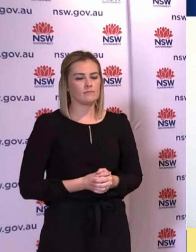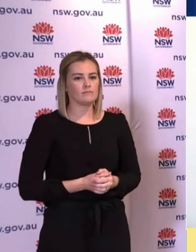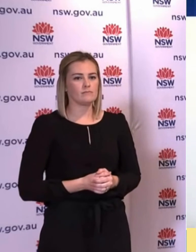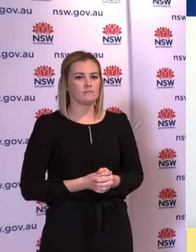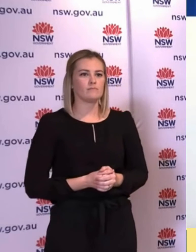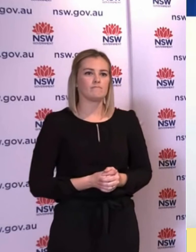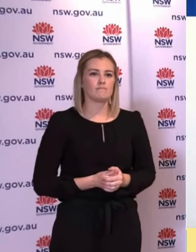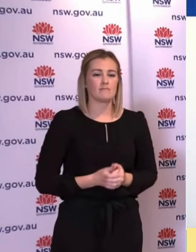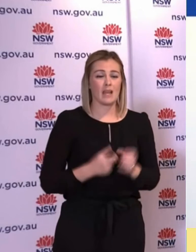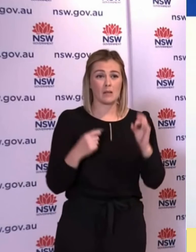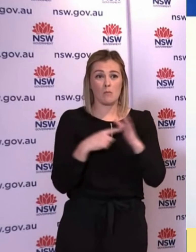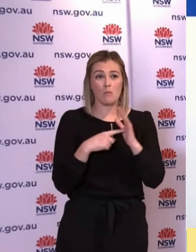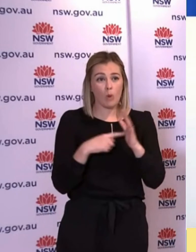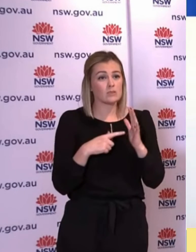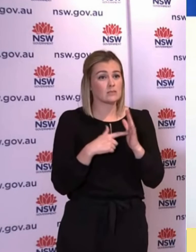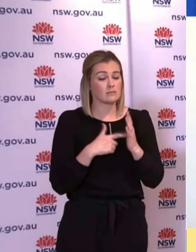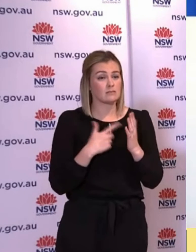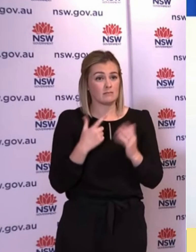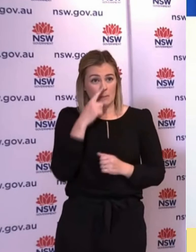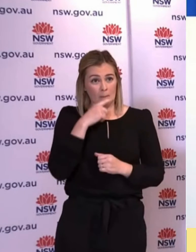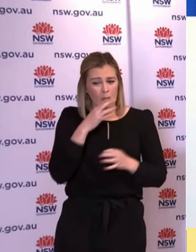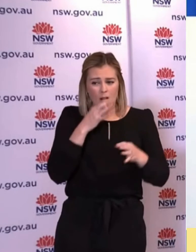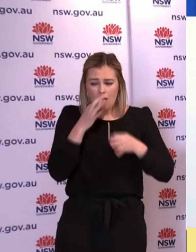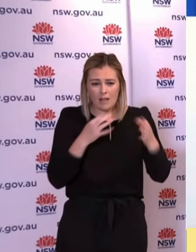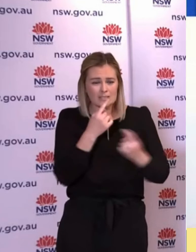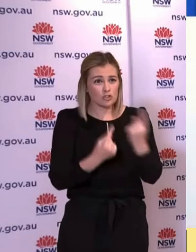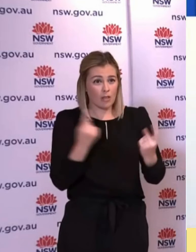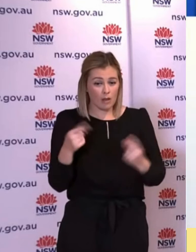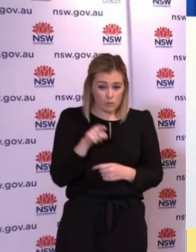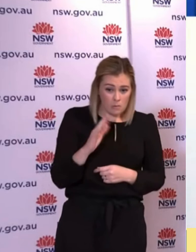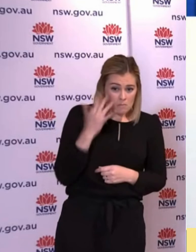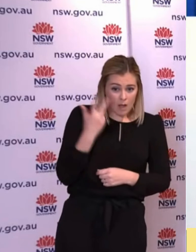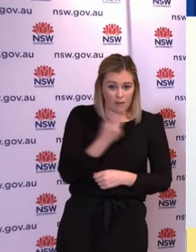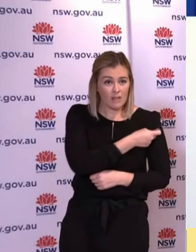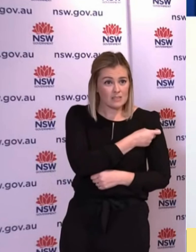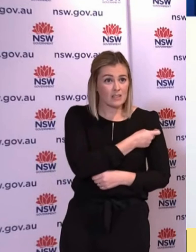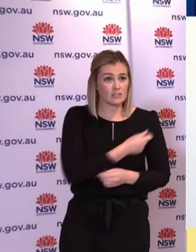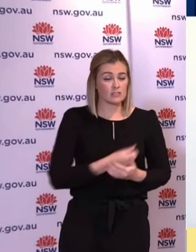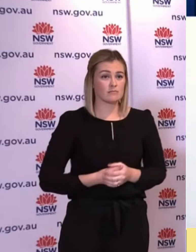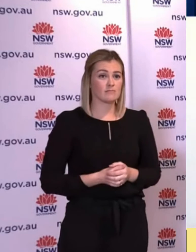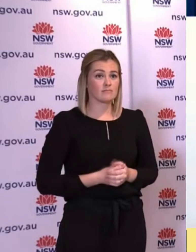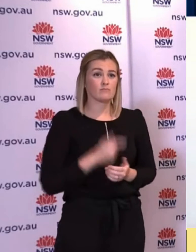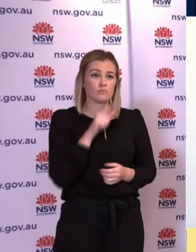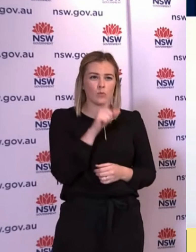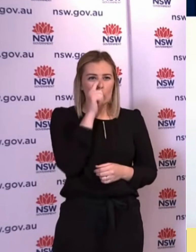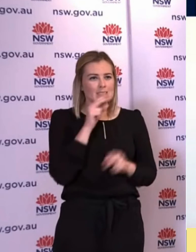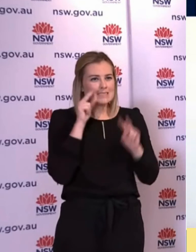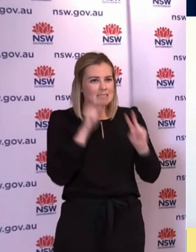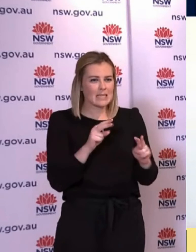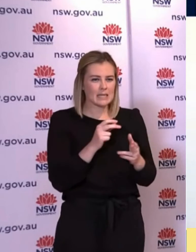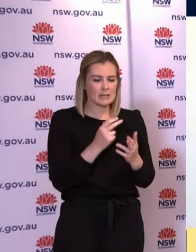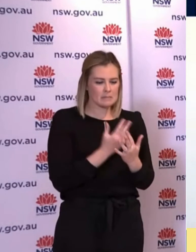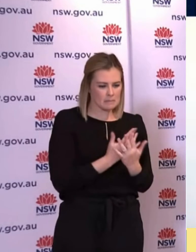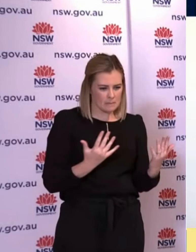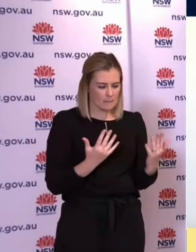their residents that they all do need to get vaccinated. I mean, it's not hard to see the stats and see which states are not